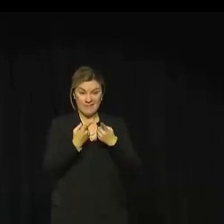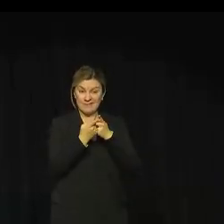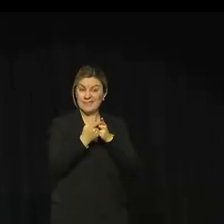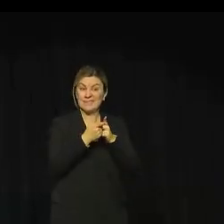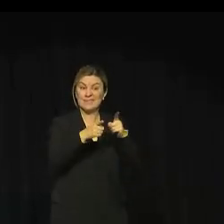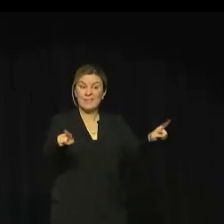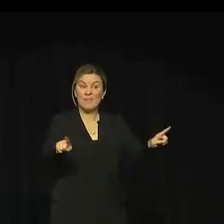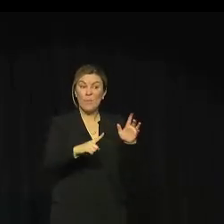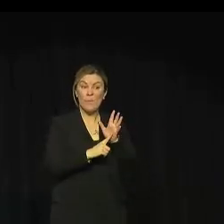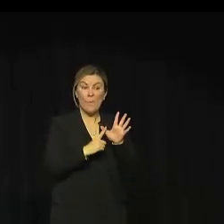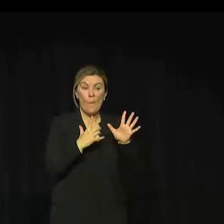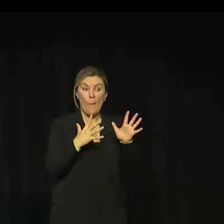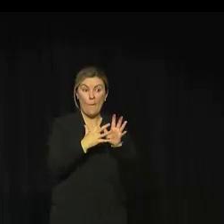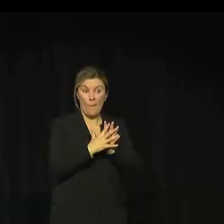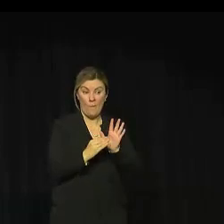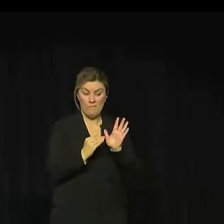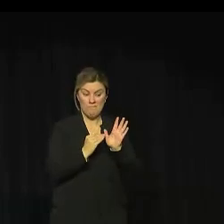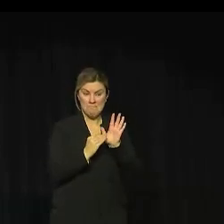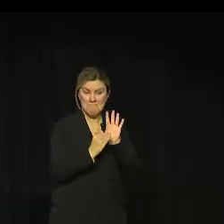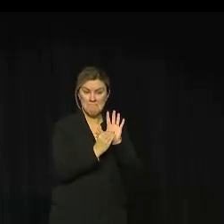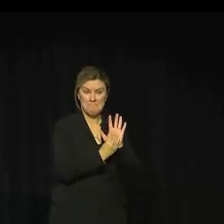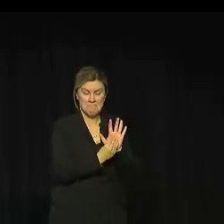law the